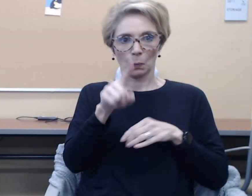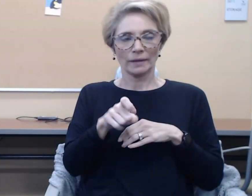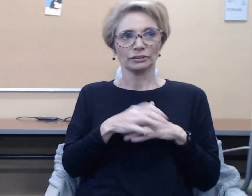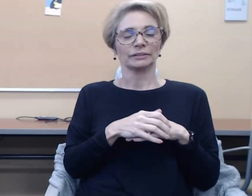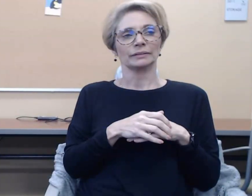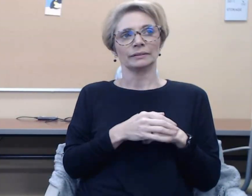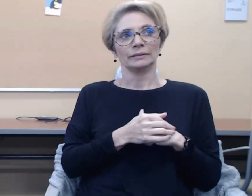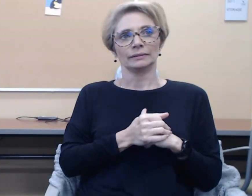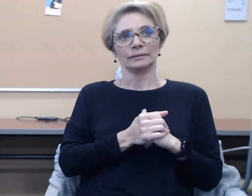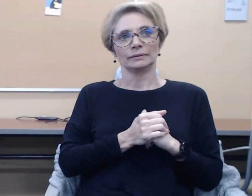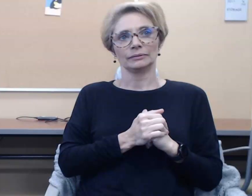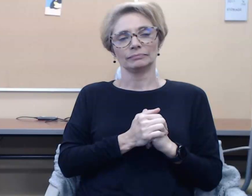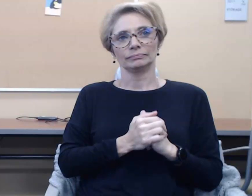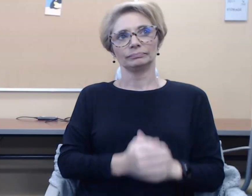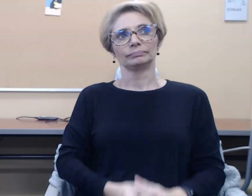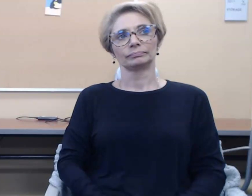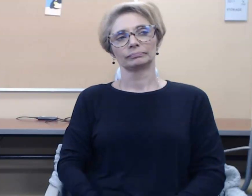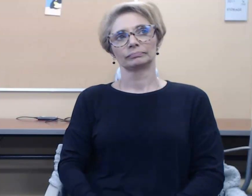that link between the two.